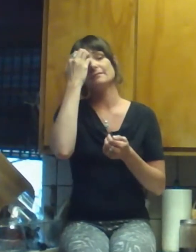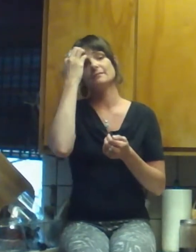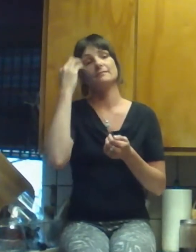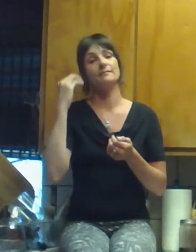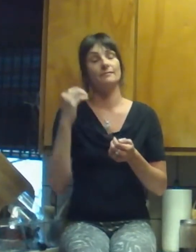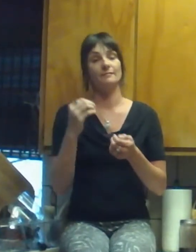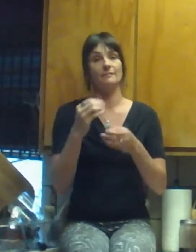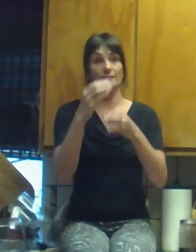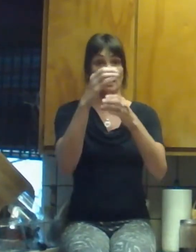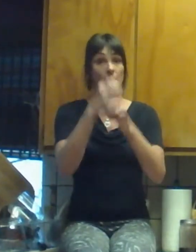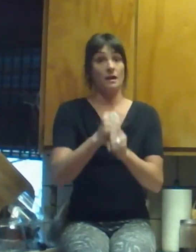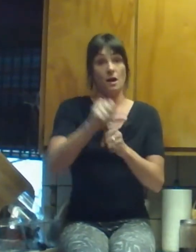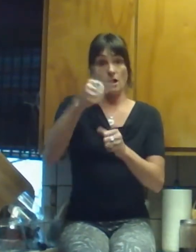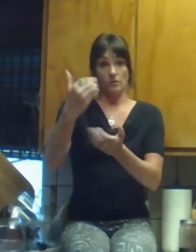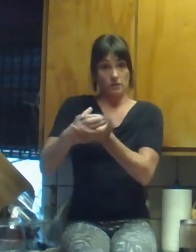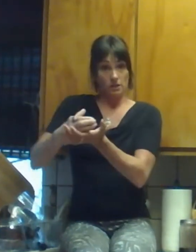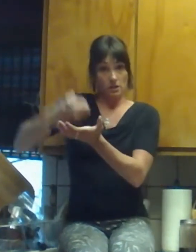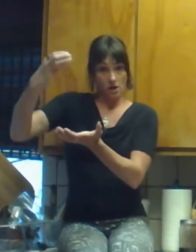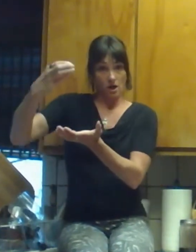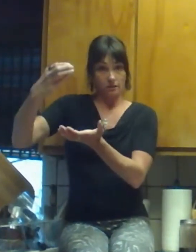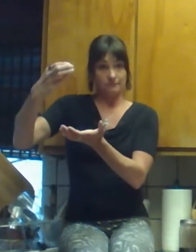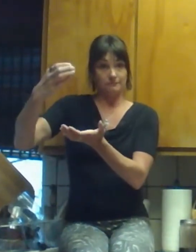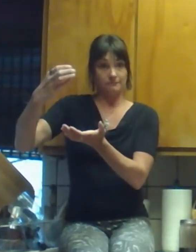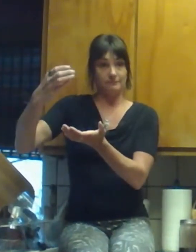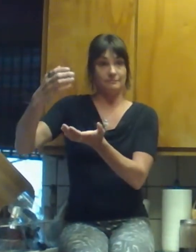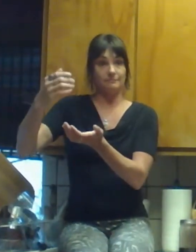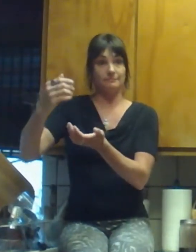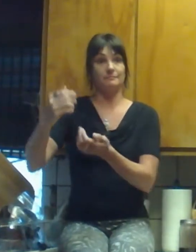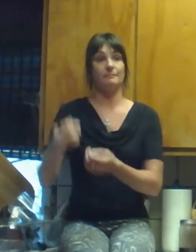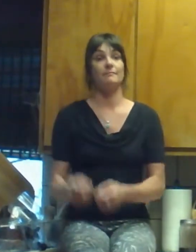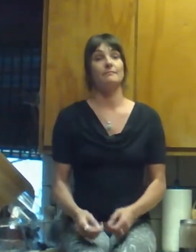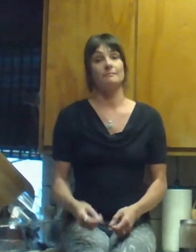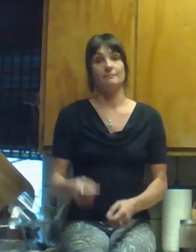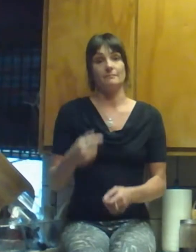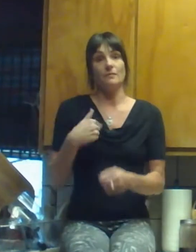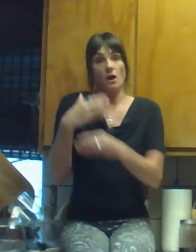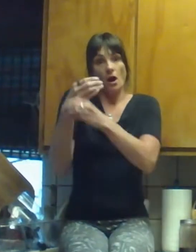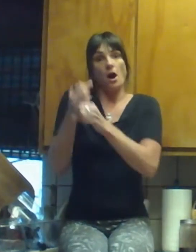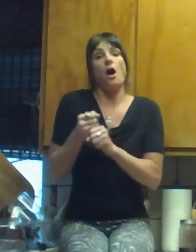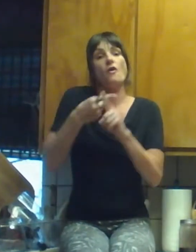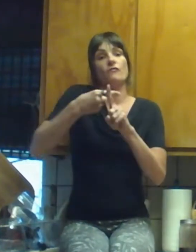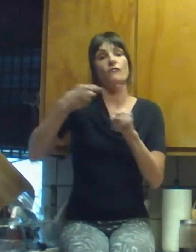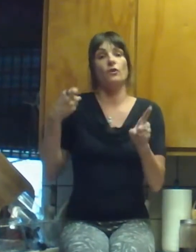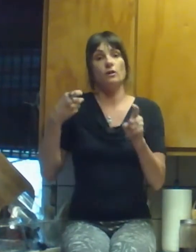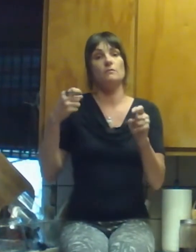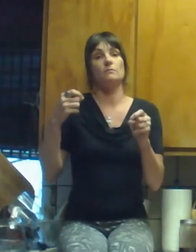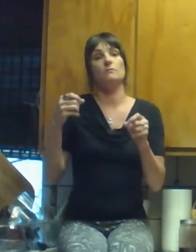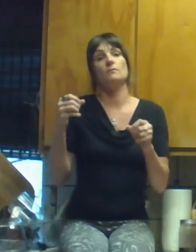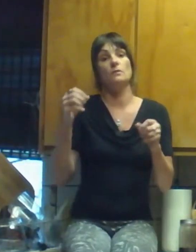take a jar, another jar, this one here, I got out of my refrigerator.